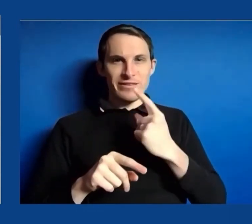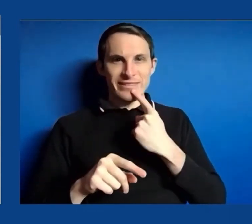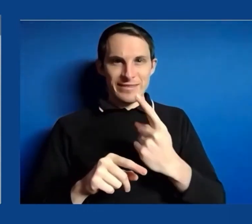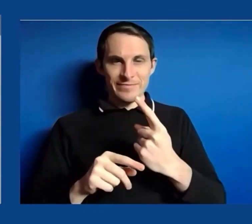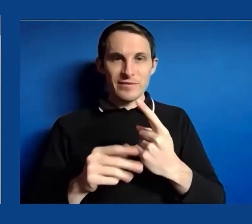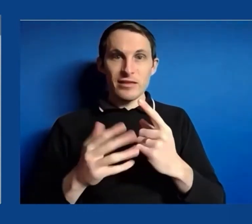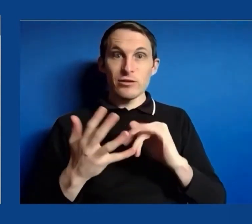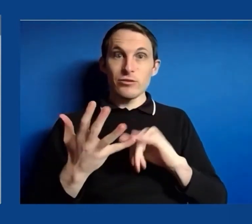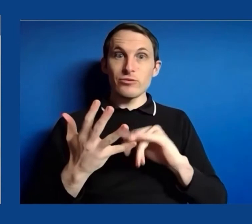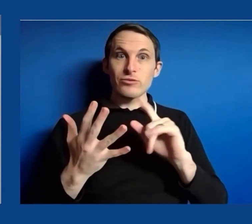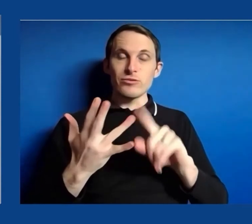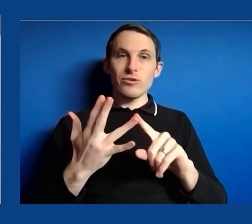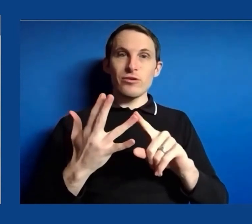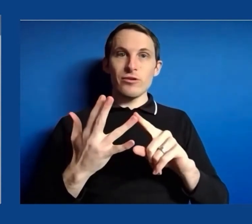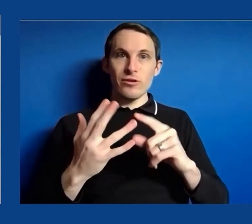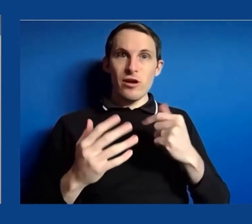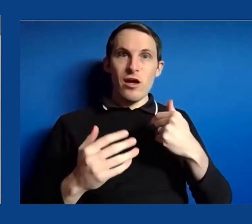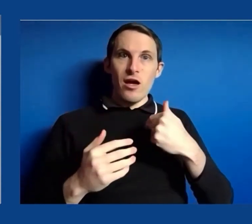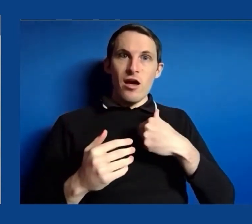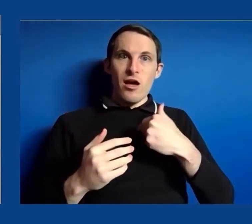work is that I collected a lot of